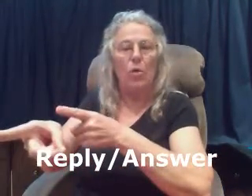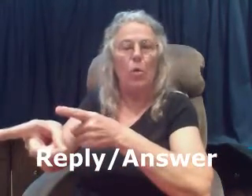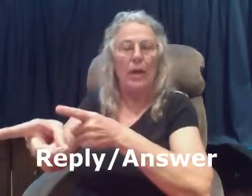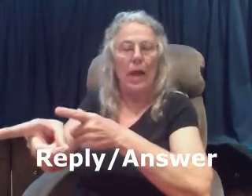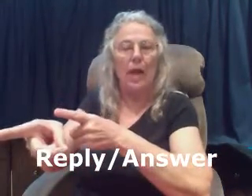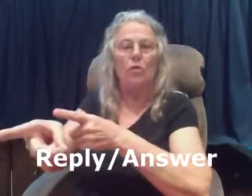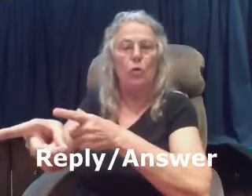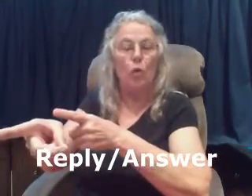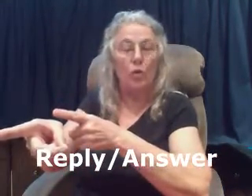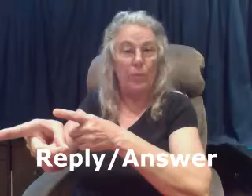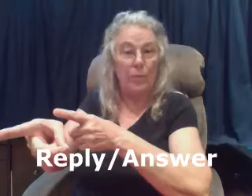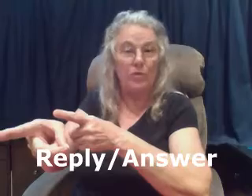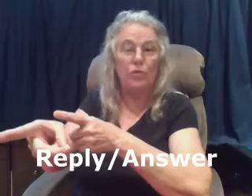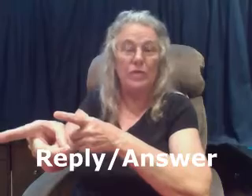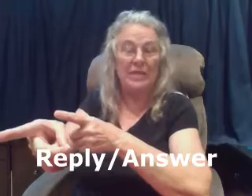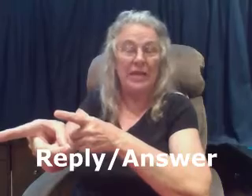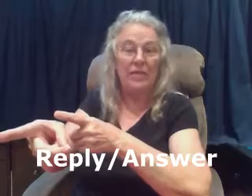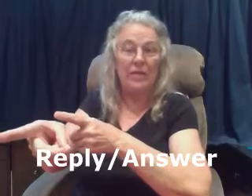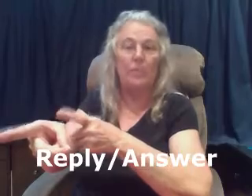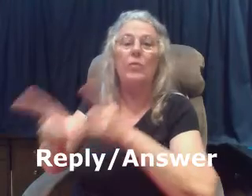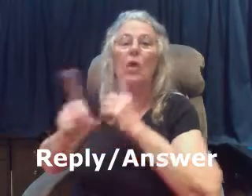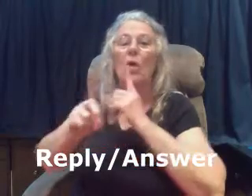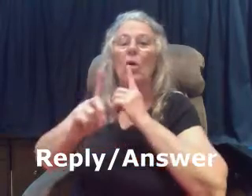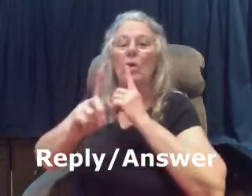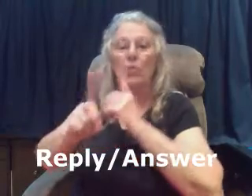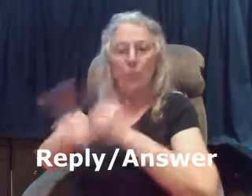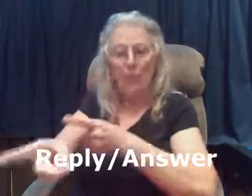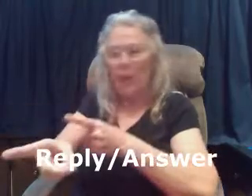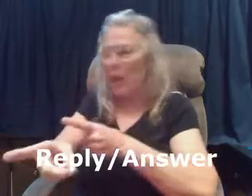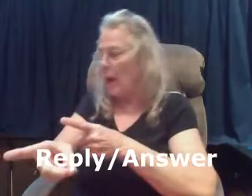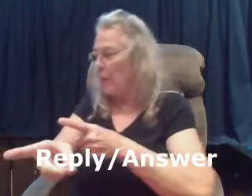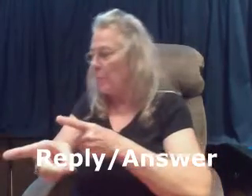going out toward the person receiving them. Reply.